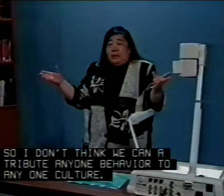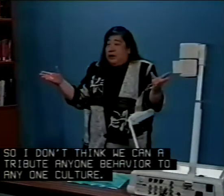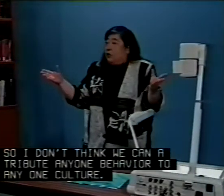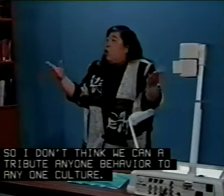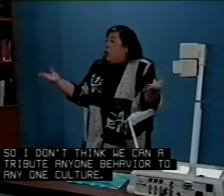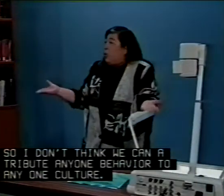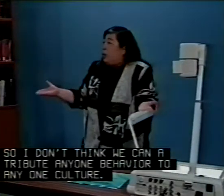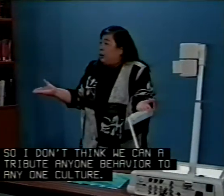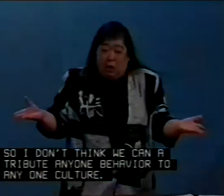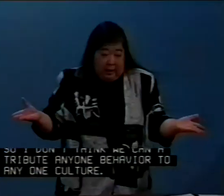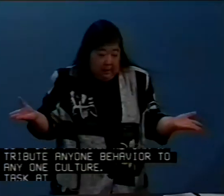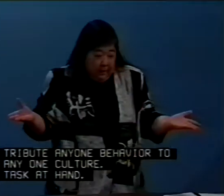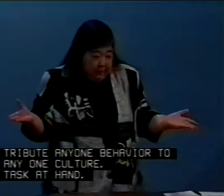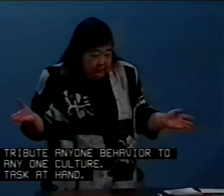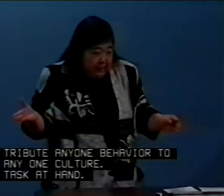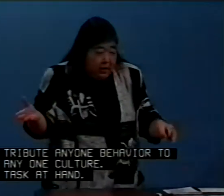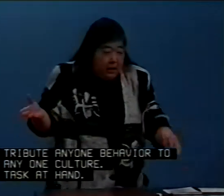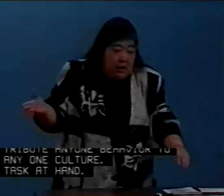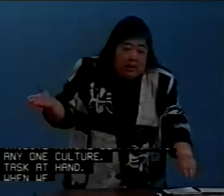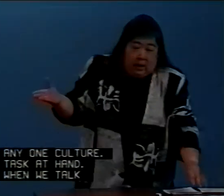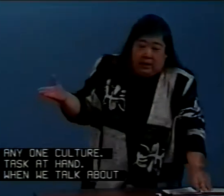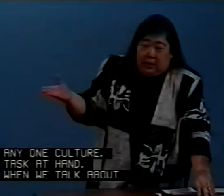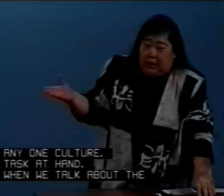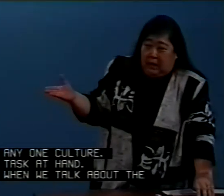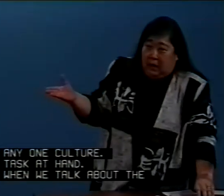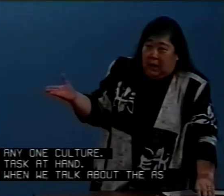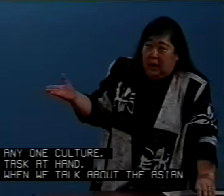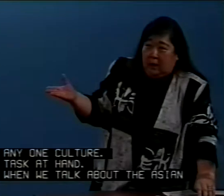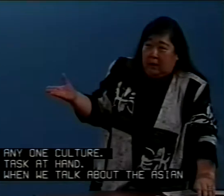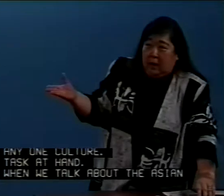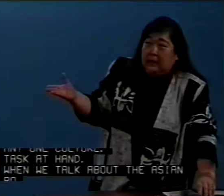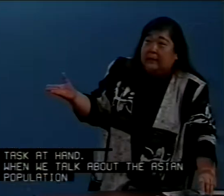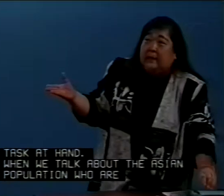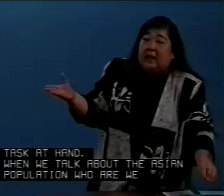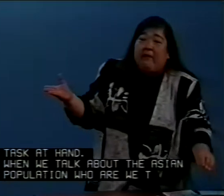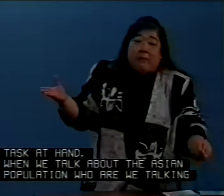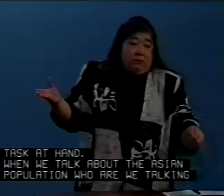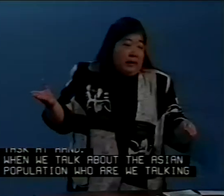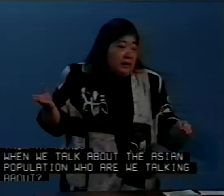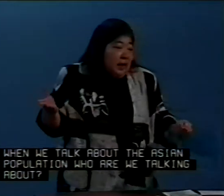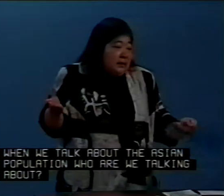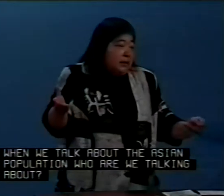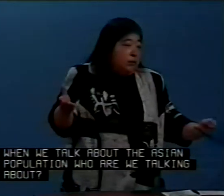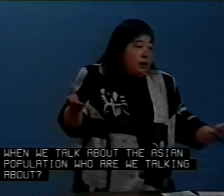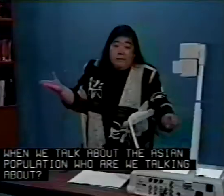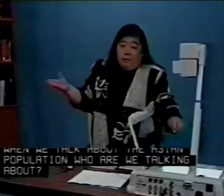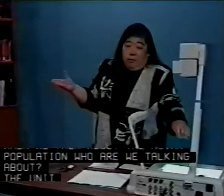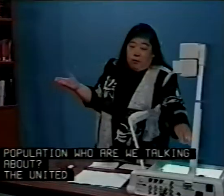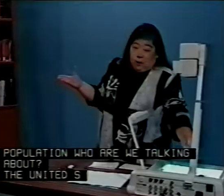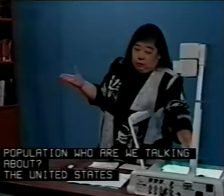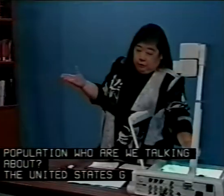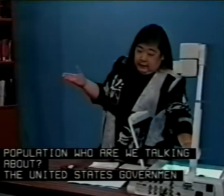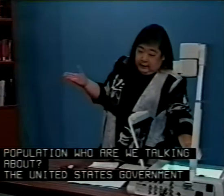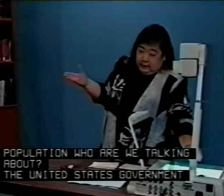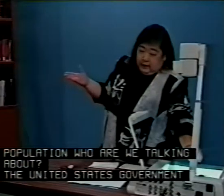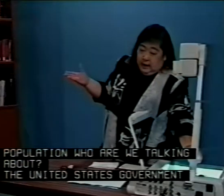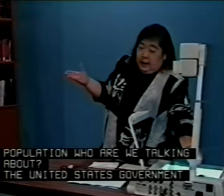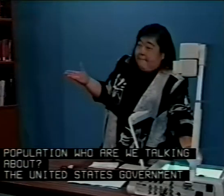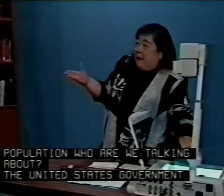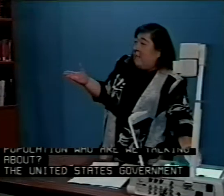population, who are we talking about? The United States government recognizes 34 countries and